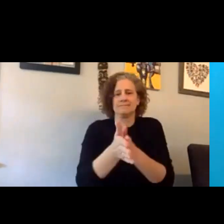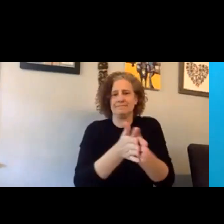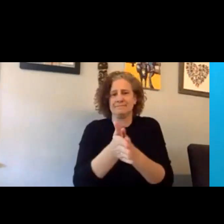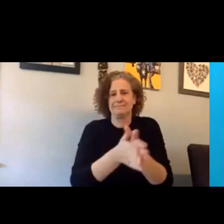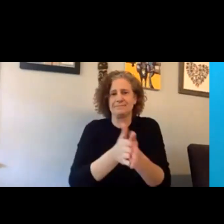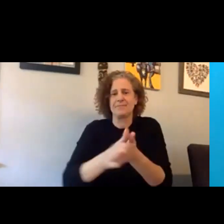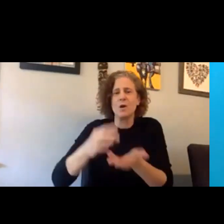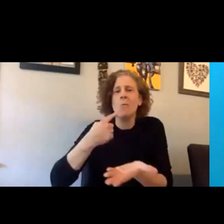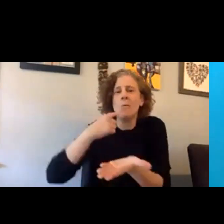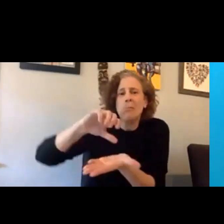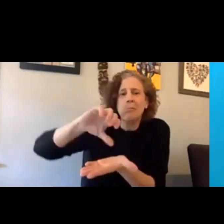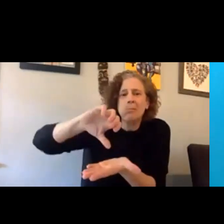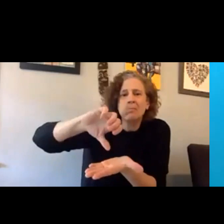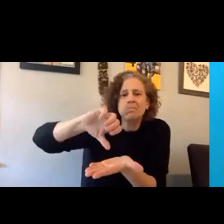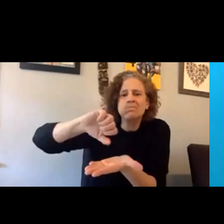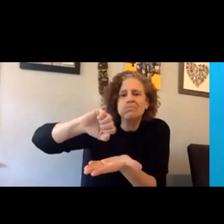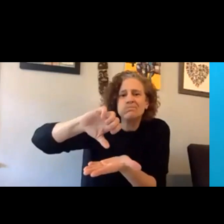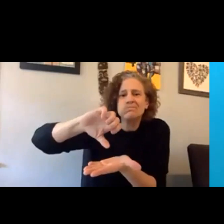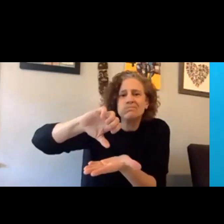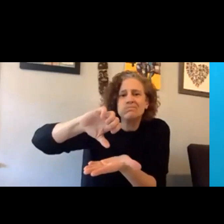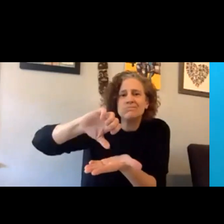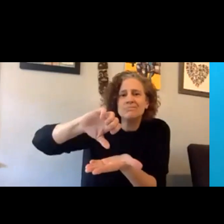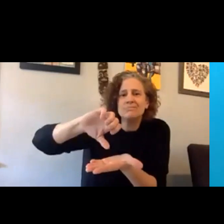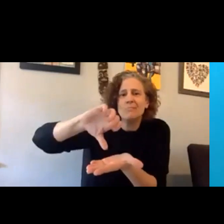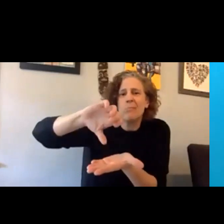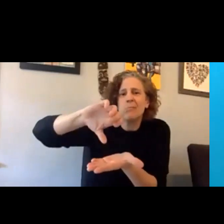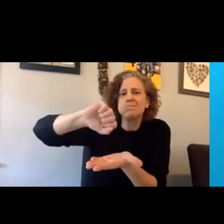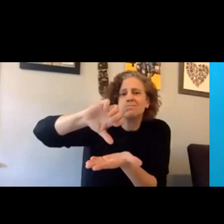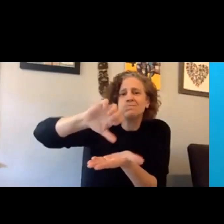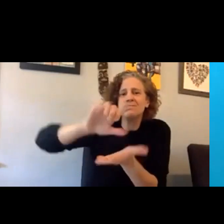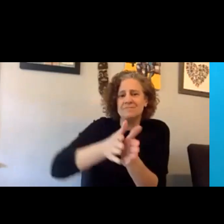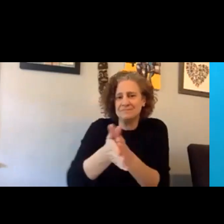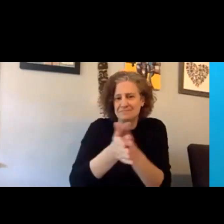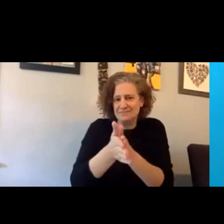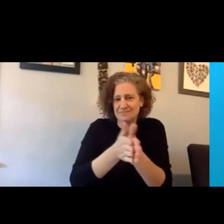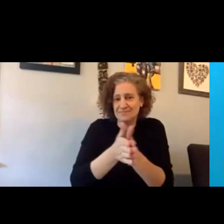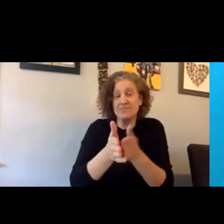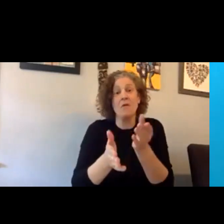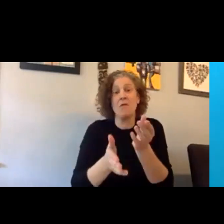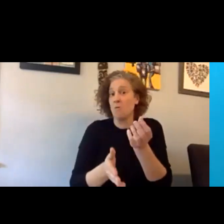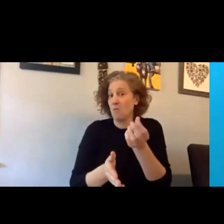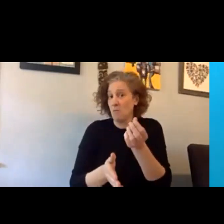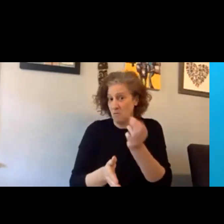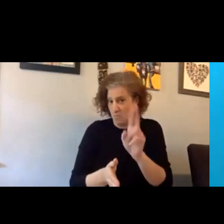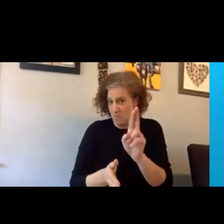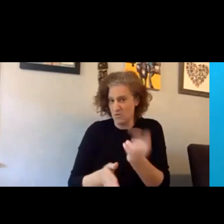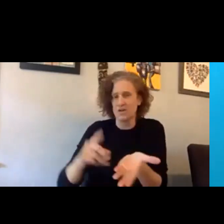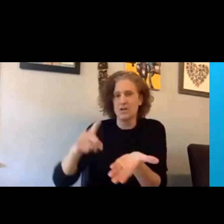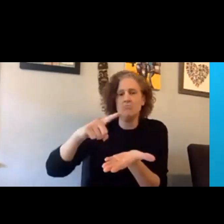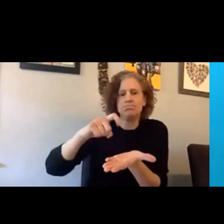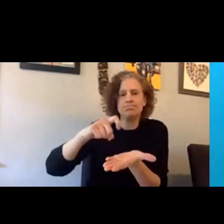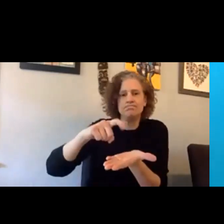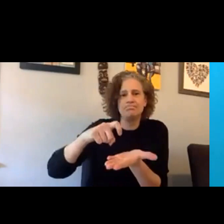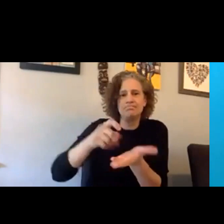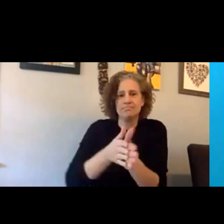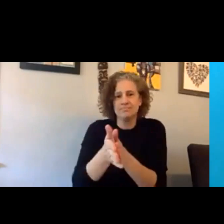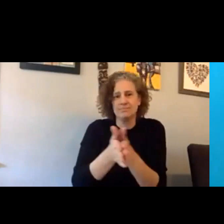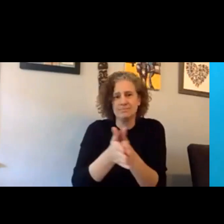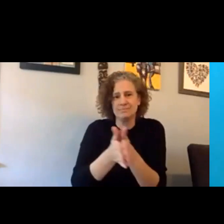I typically sign it like this, like you squeeze it into your hand and then rub it in, and you have to use that mouth morpheme on your